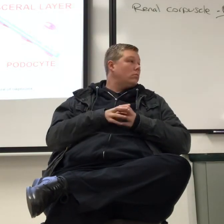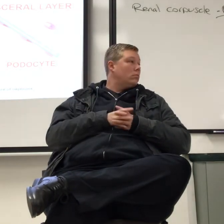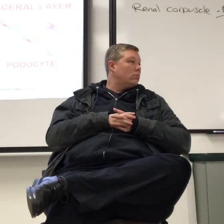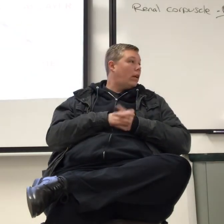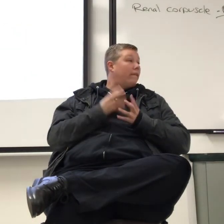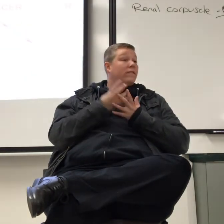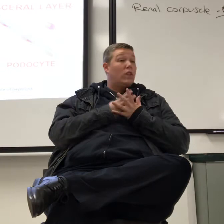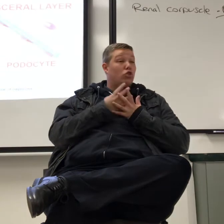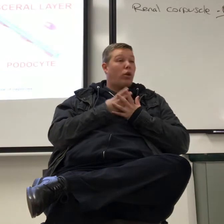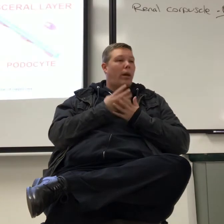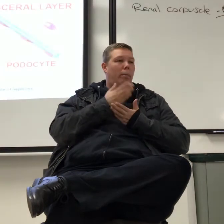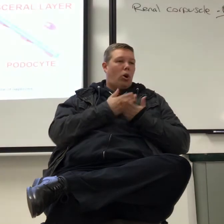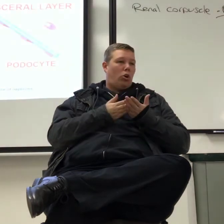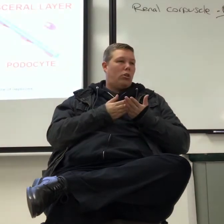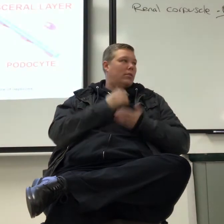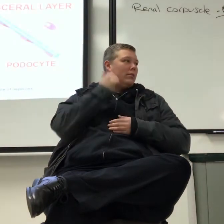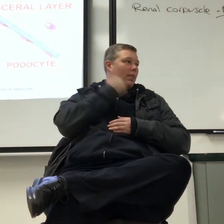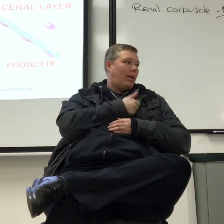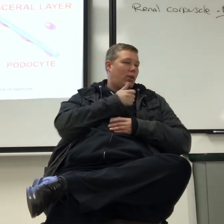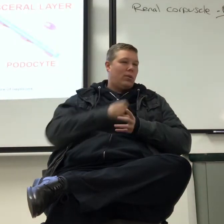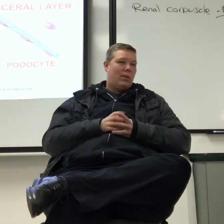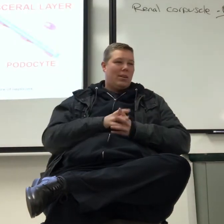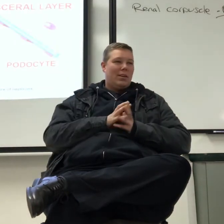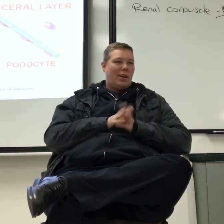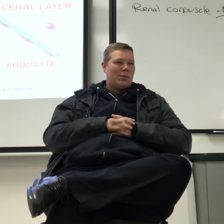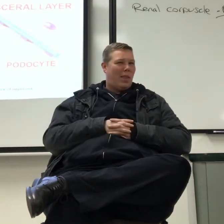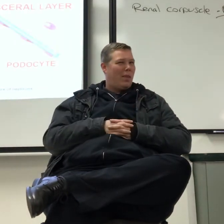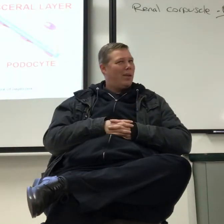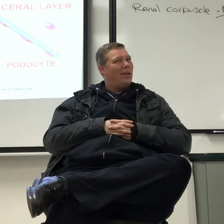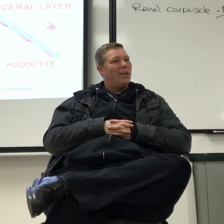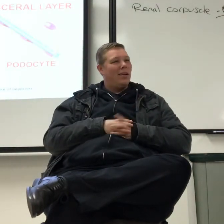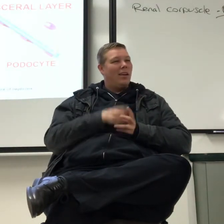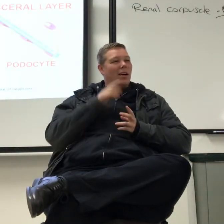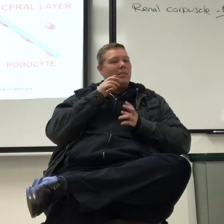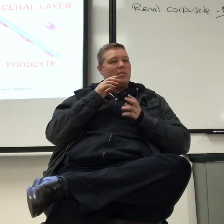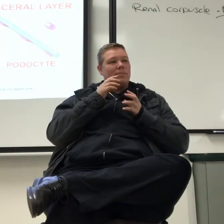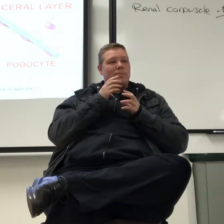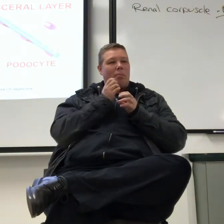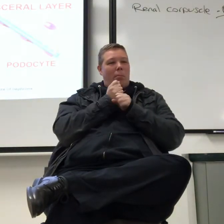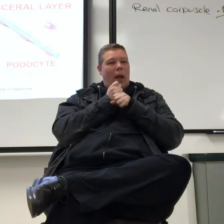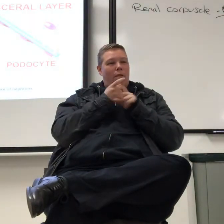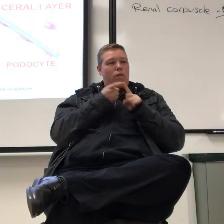Visceral layer. It's composed of these podocyte cells.